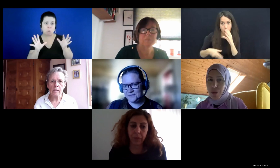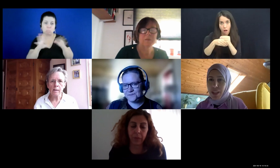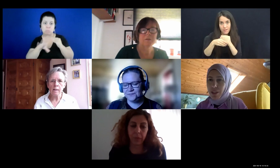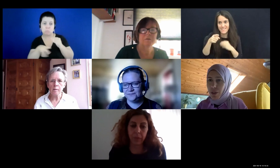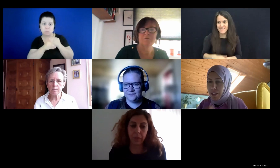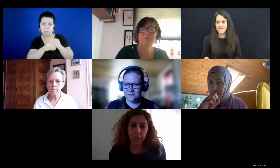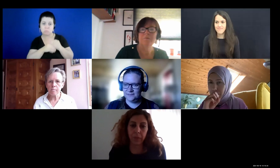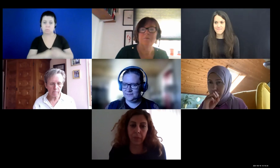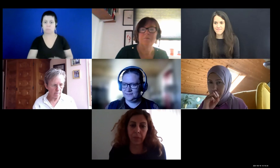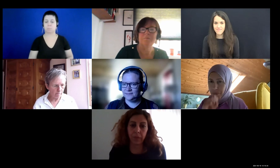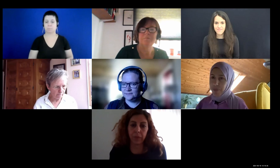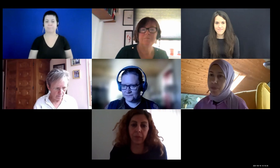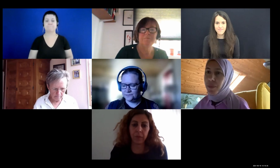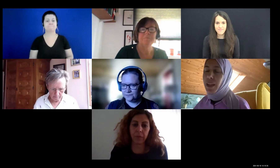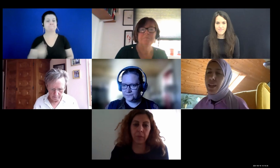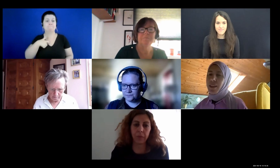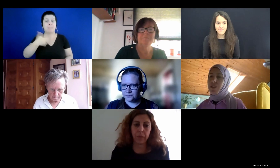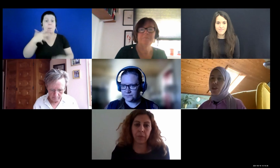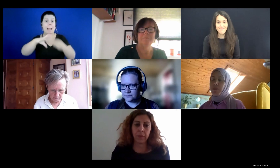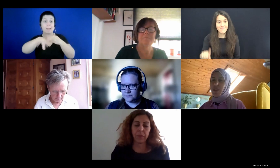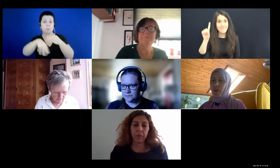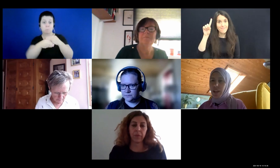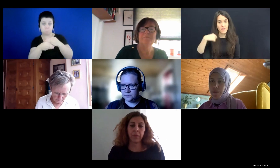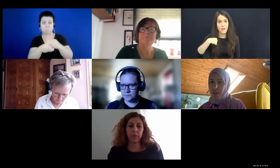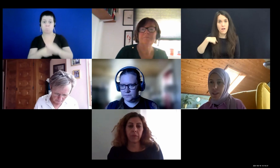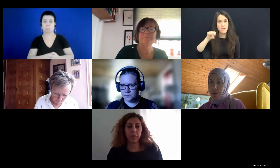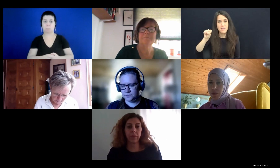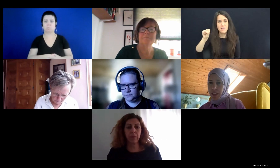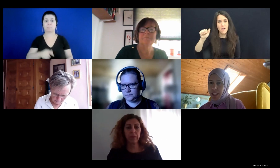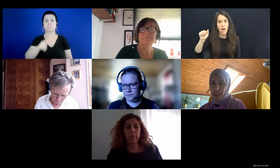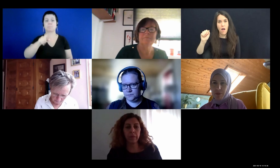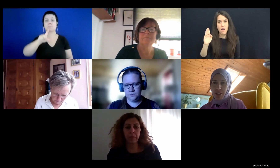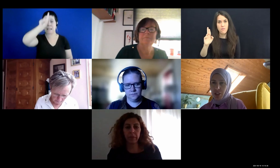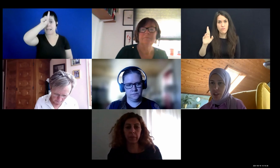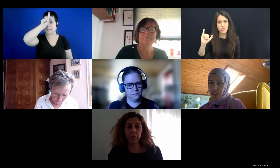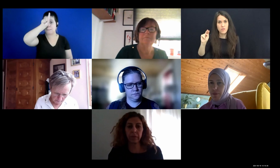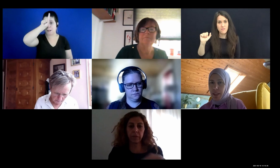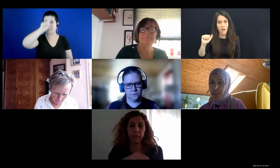I would like to add something. In Germany, we have a